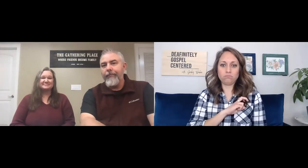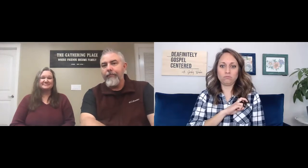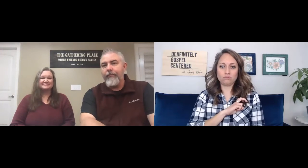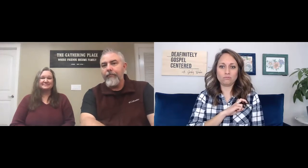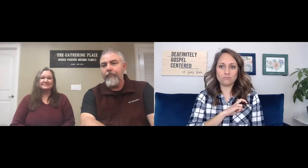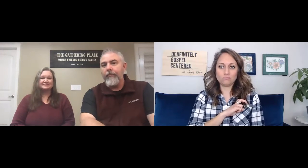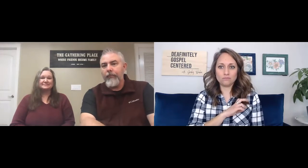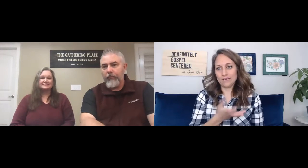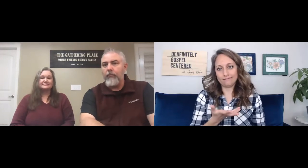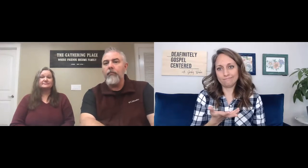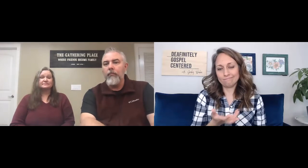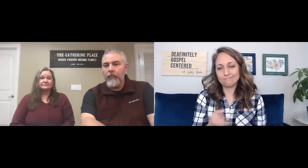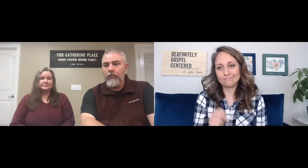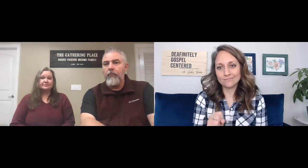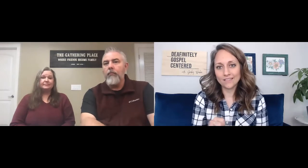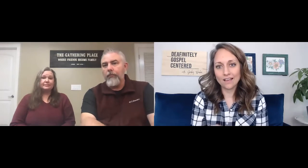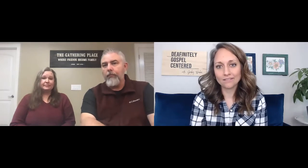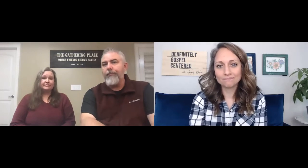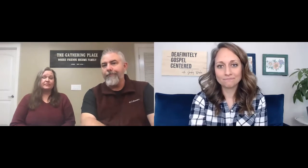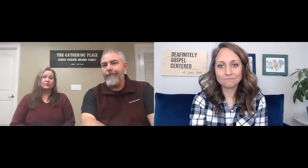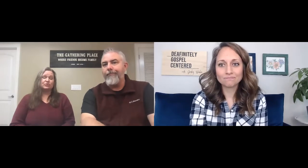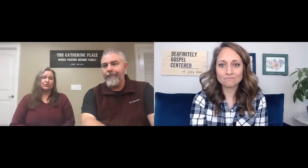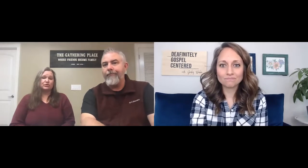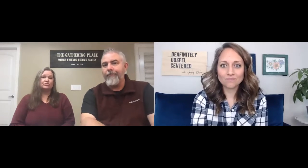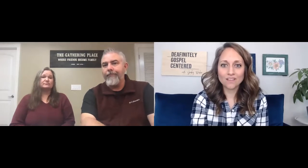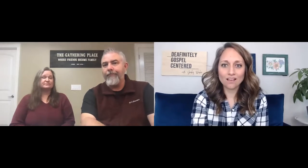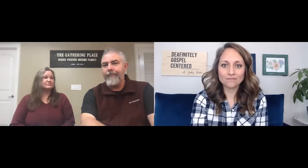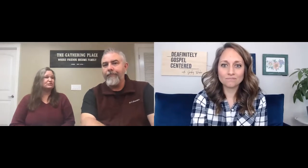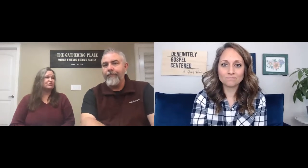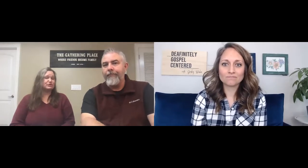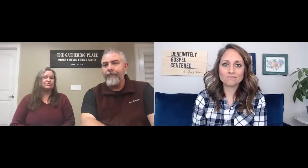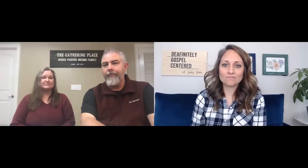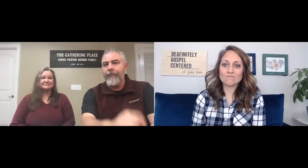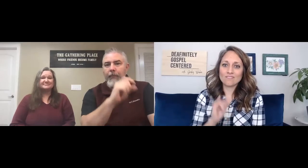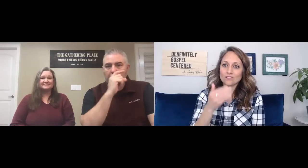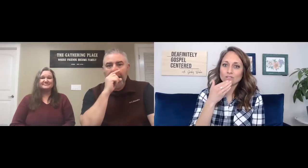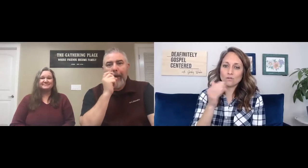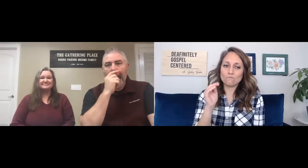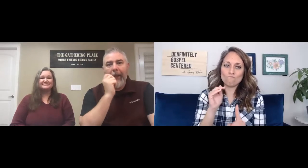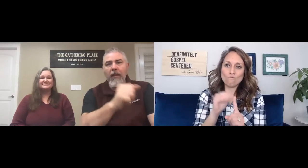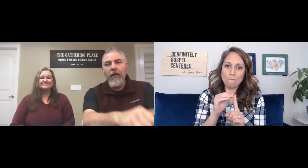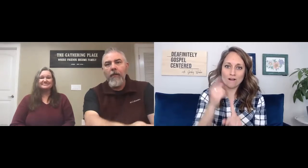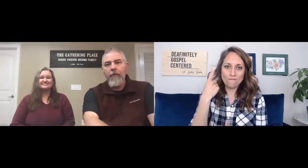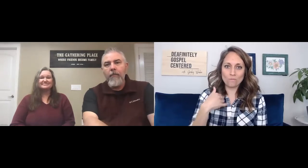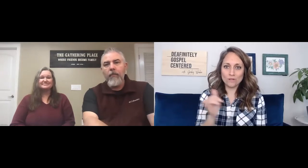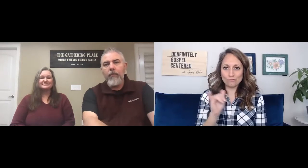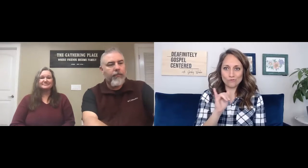If not, it becomes like a bitter heart. Yeah. True. That's a good reminder for